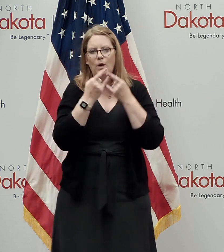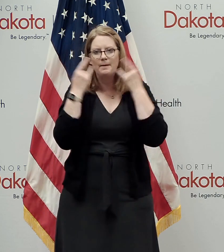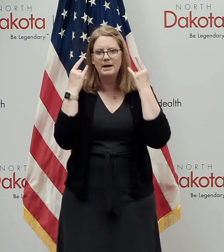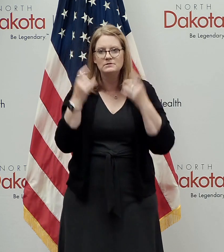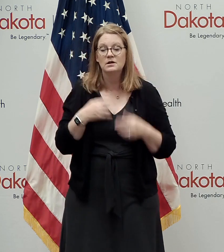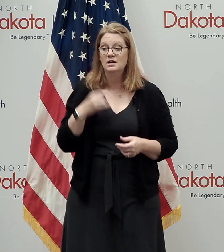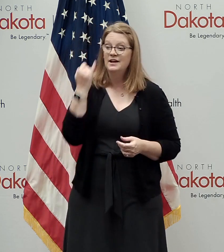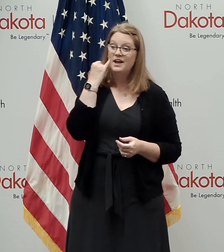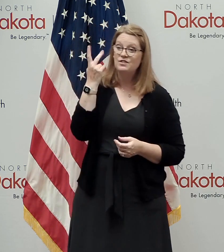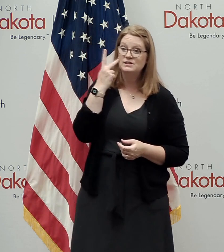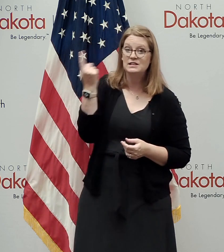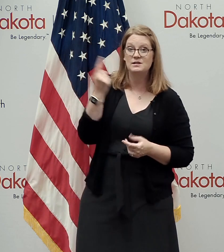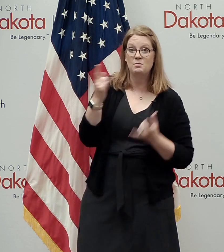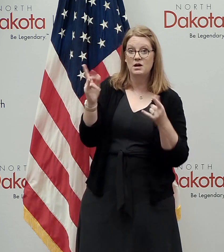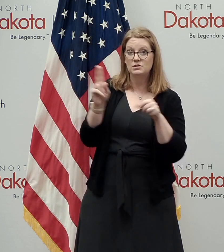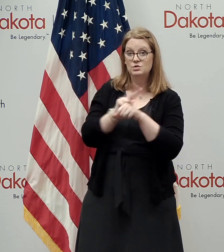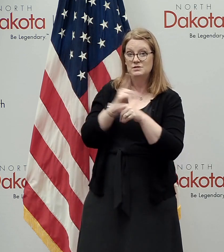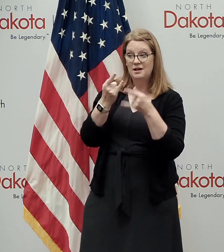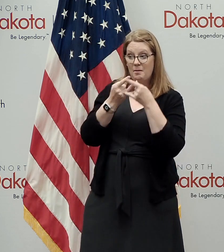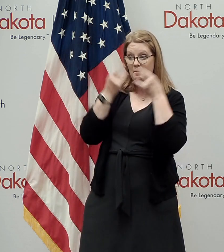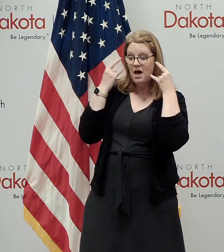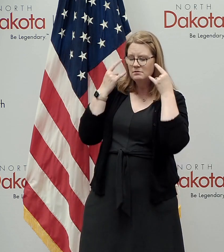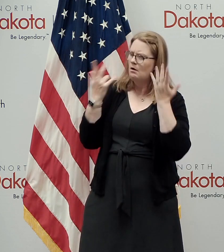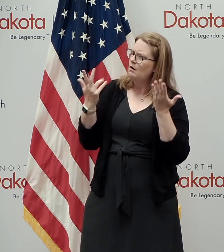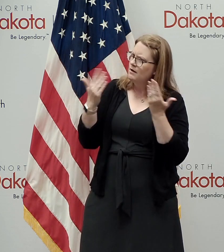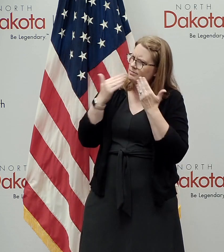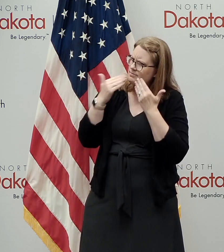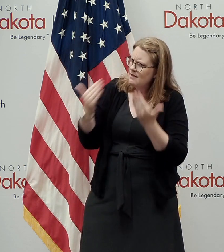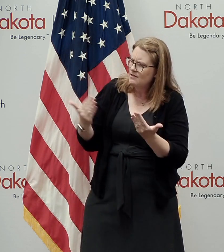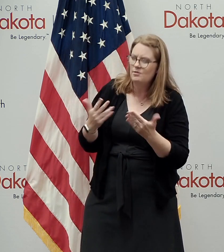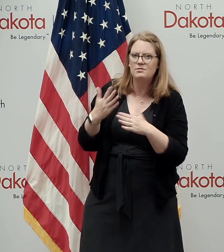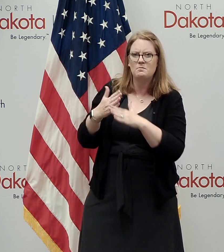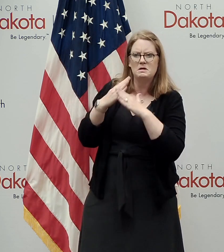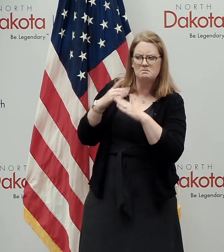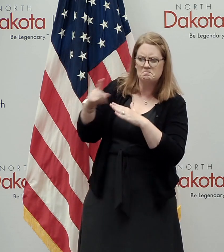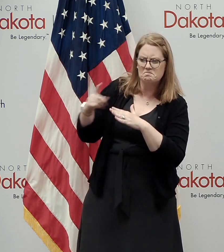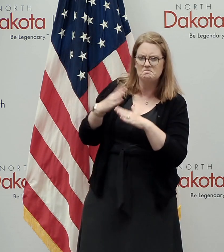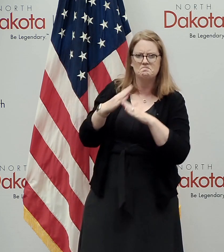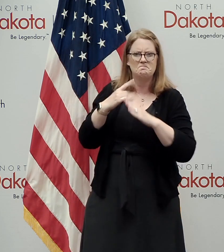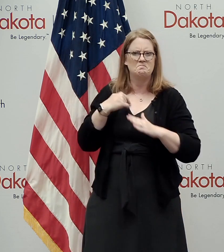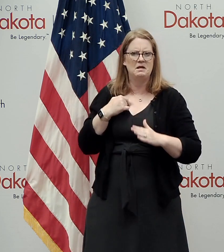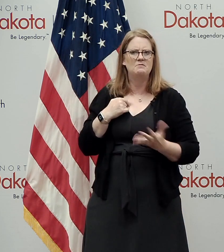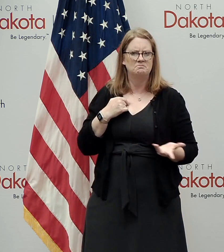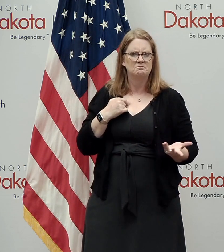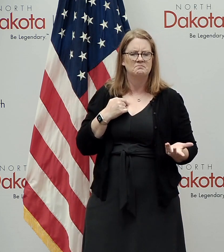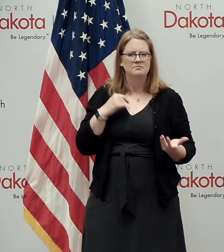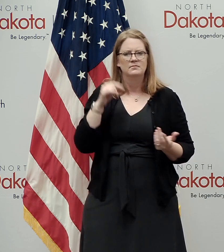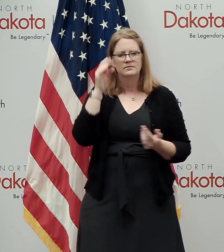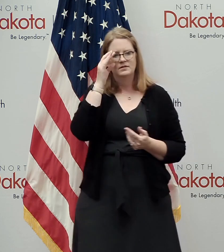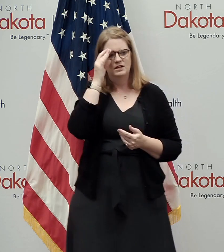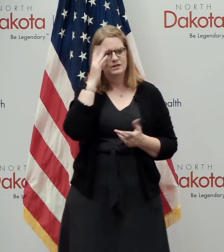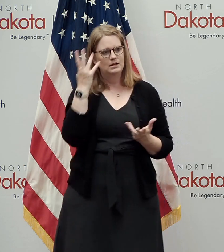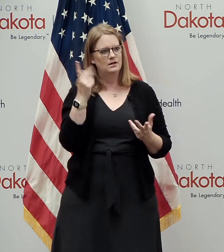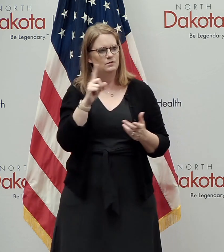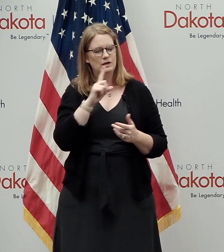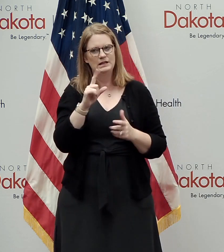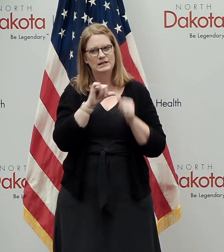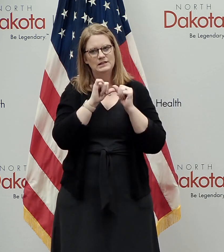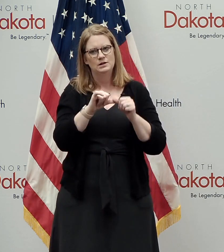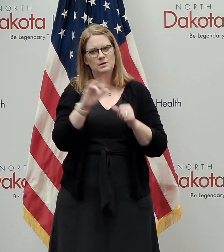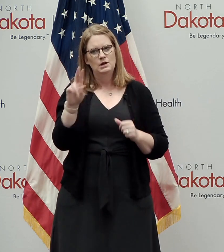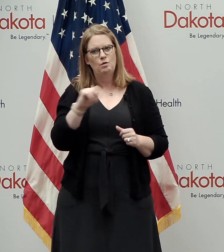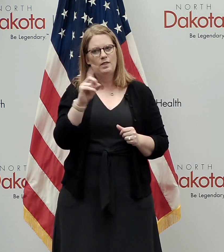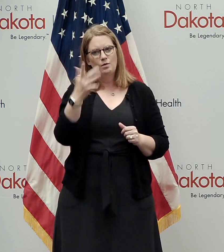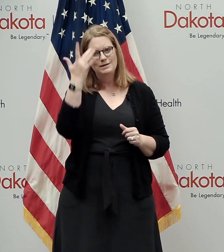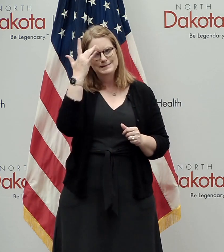mask, tell them thank you, because they're protecting you as well as themselves. And again, so let's keep being North Dakota